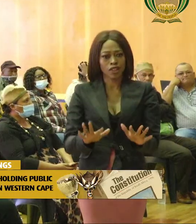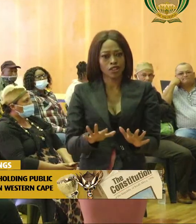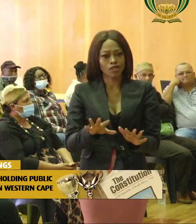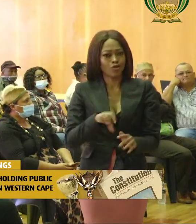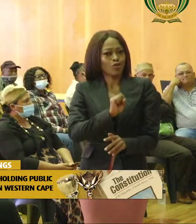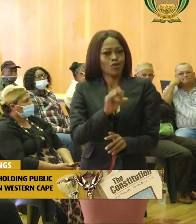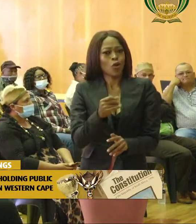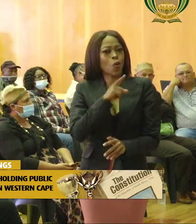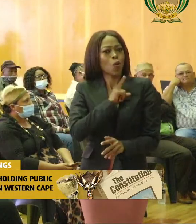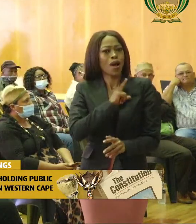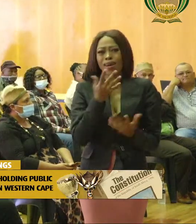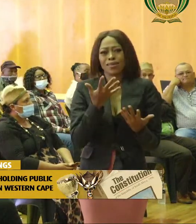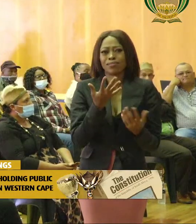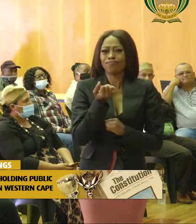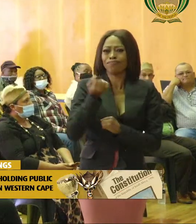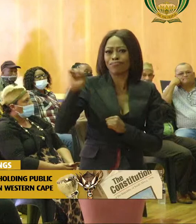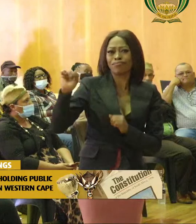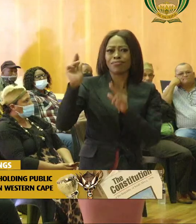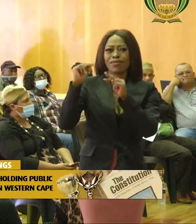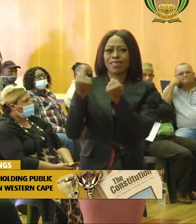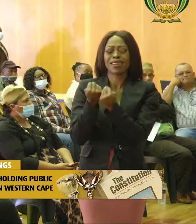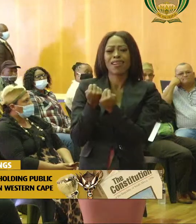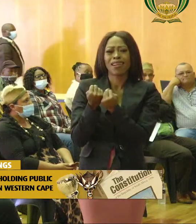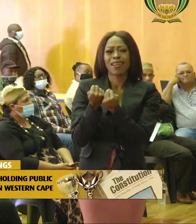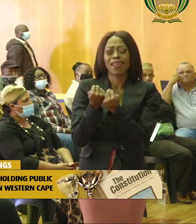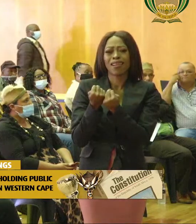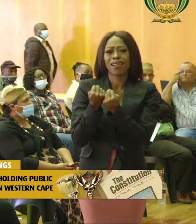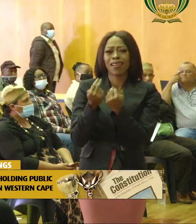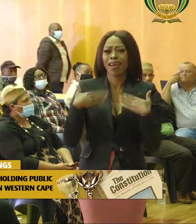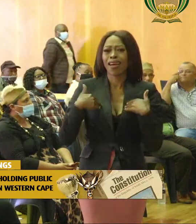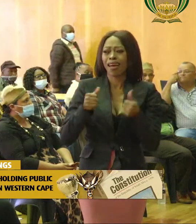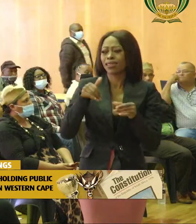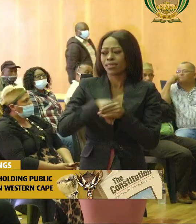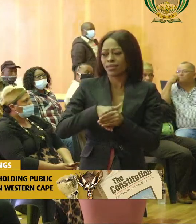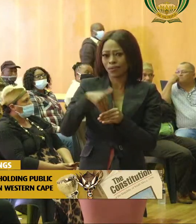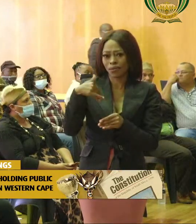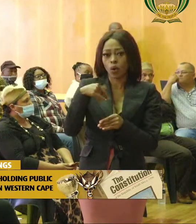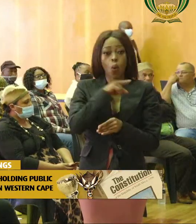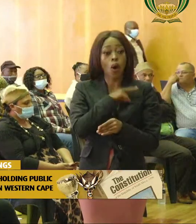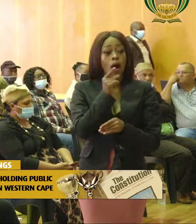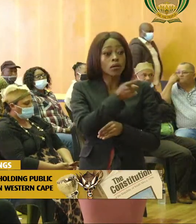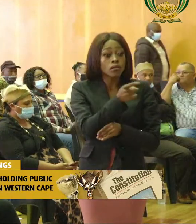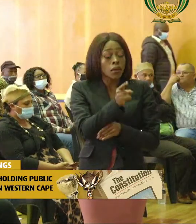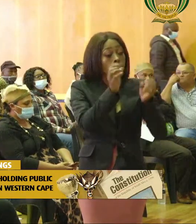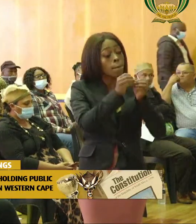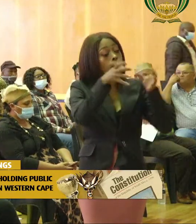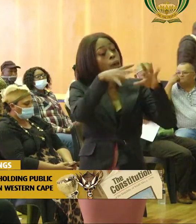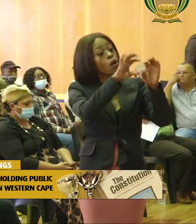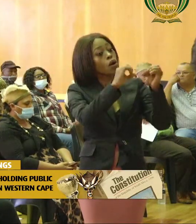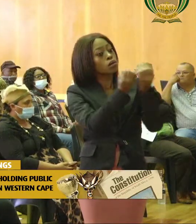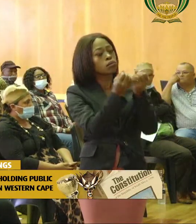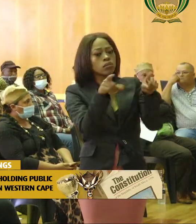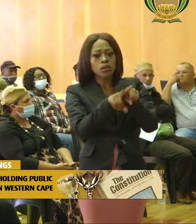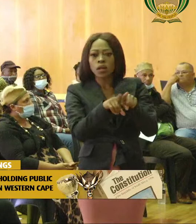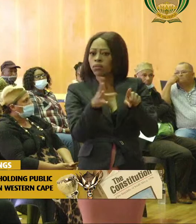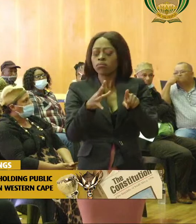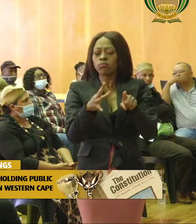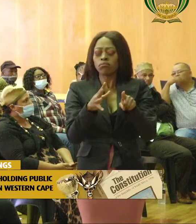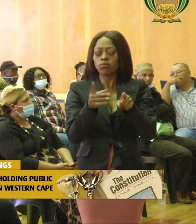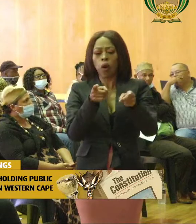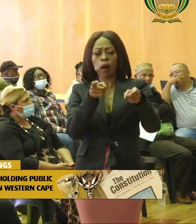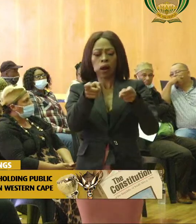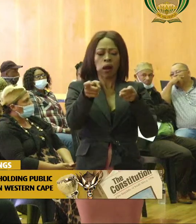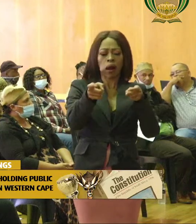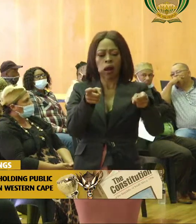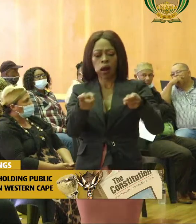we also have national elections like big organizations? There should be no dictation of